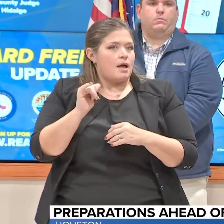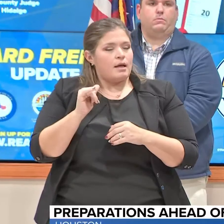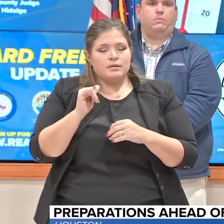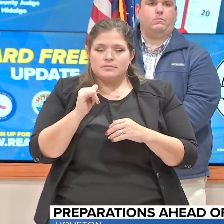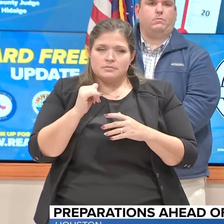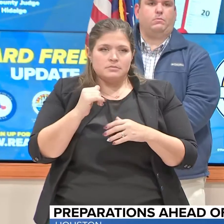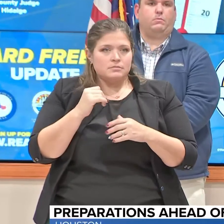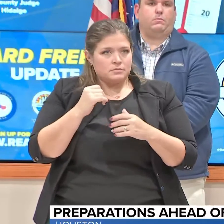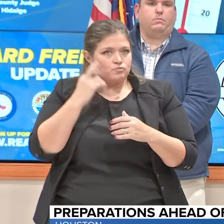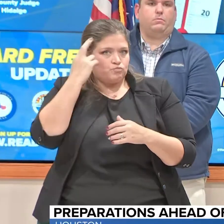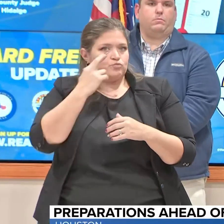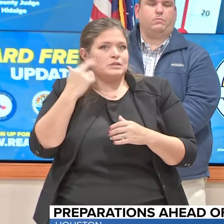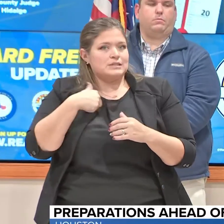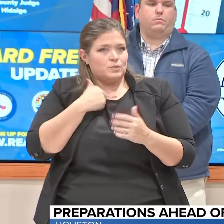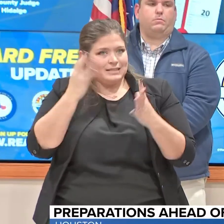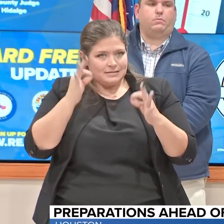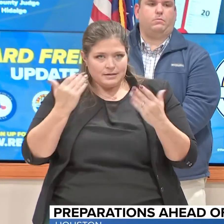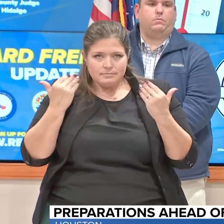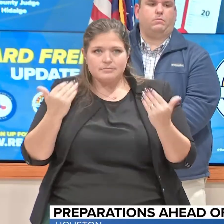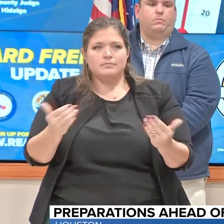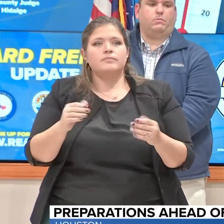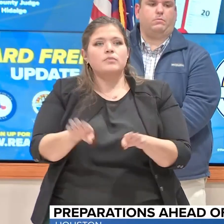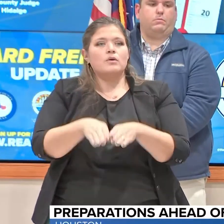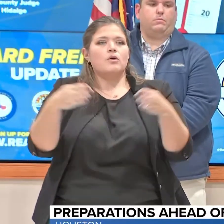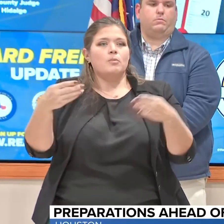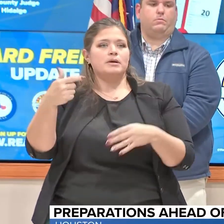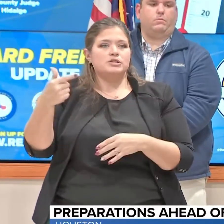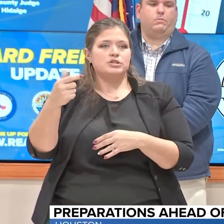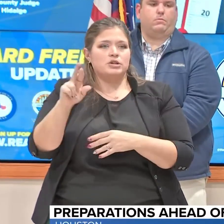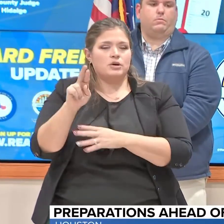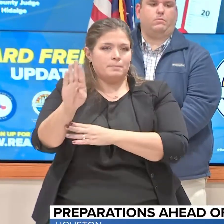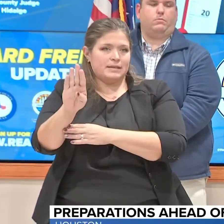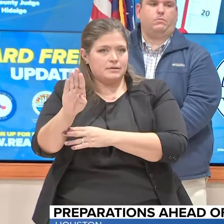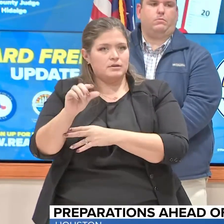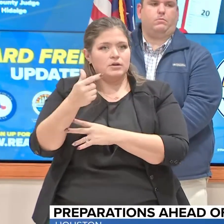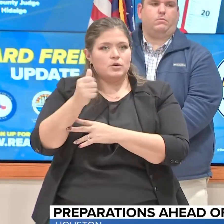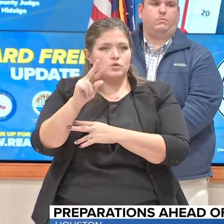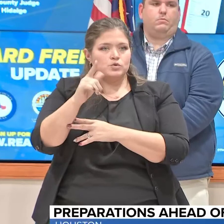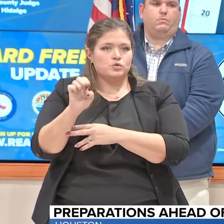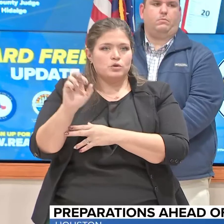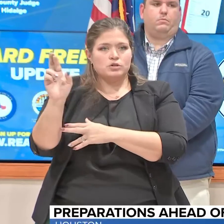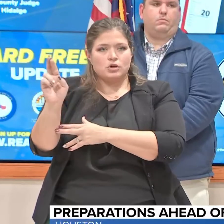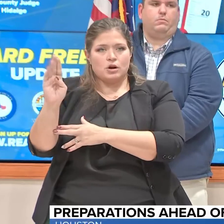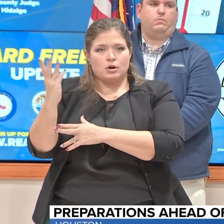reasons why we decided today to open up the George R. Brown